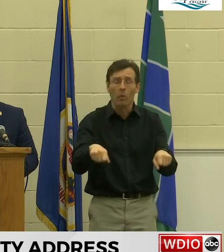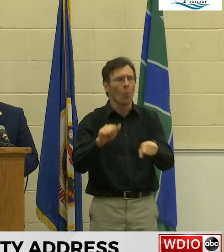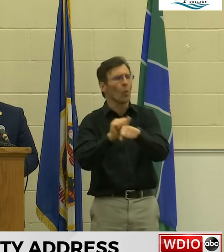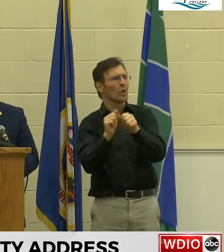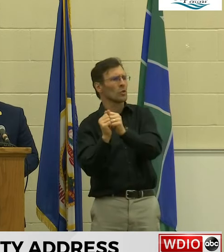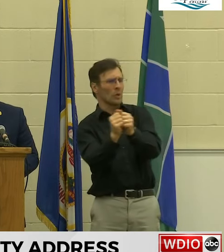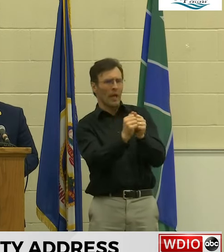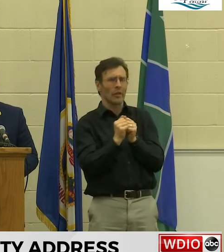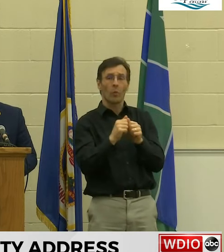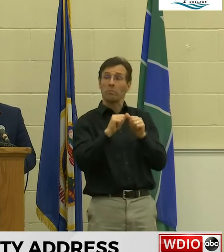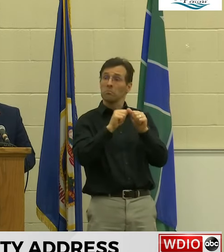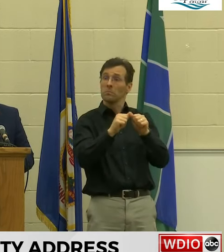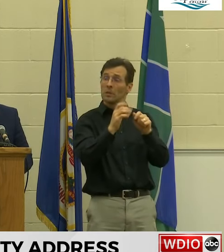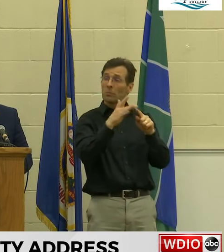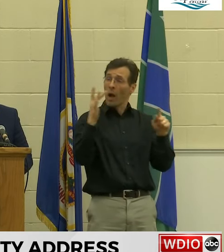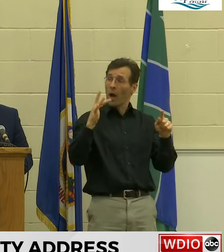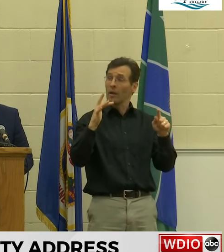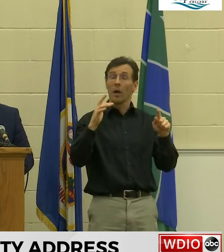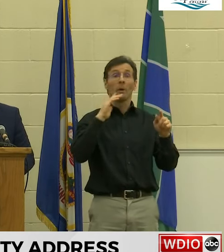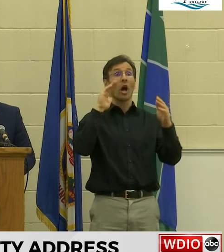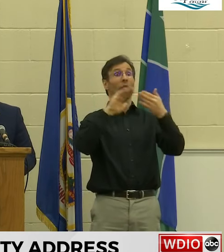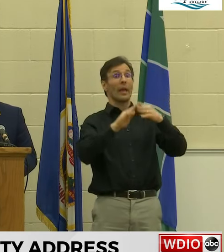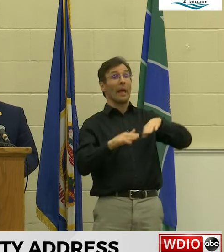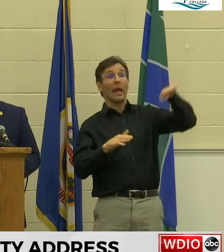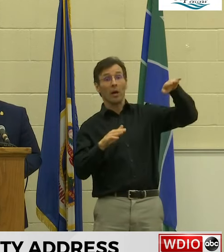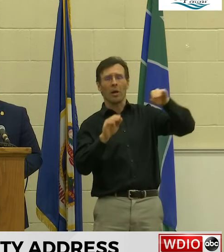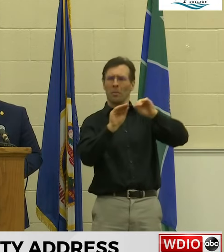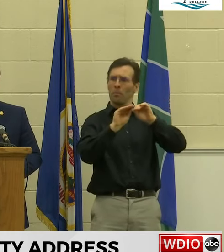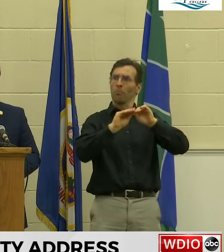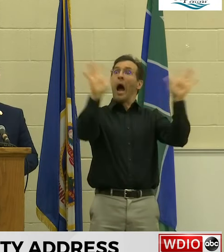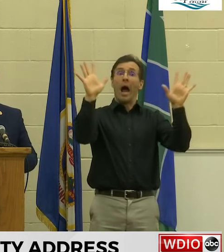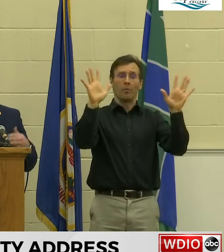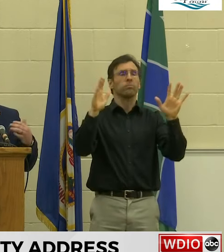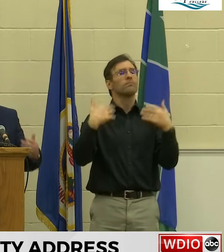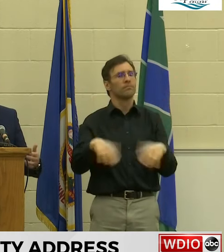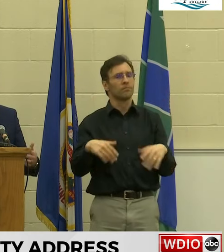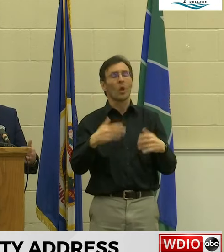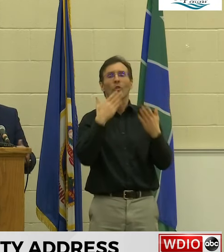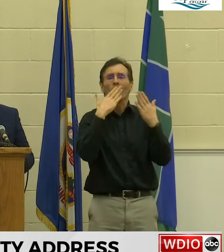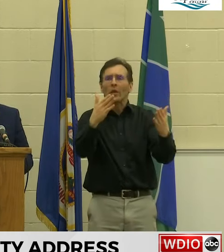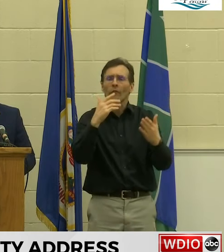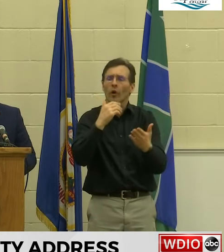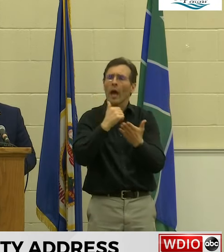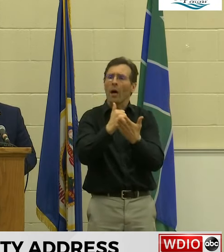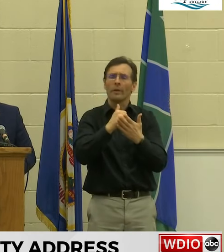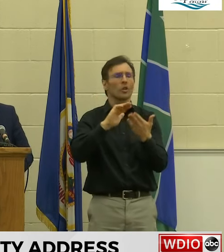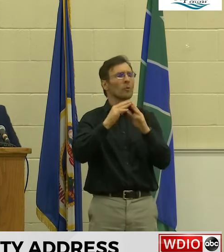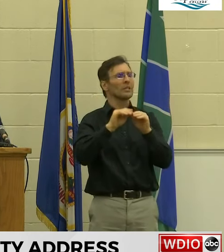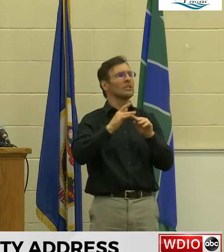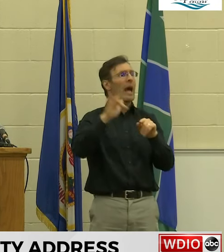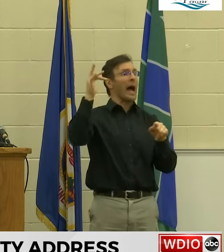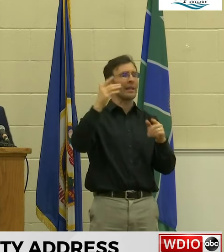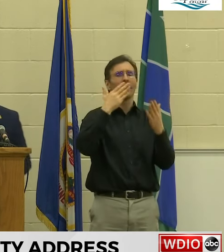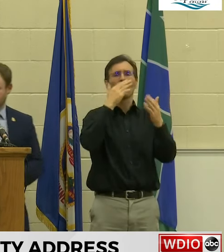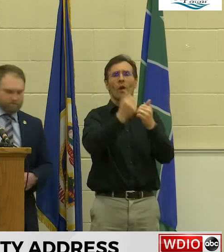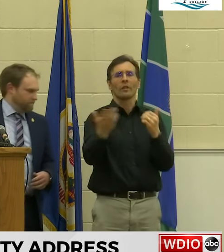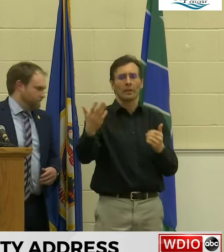only will remain a shining city, but we can be the brightest city on a hill. So thank you for all that you do to make our community shine, and thank you for everything.